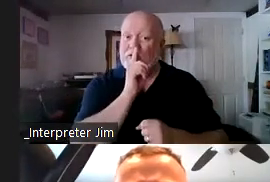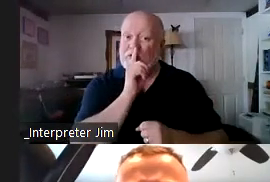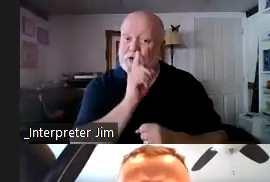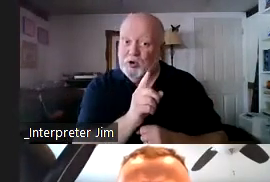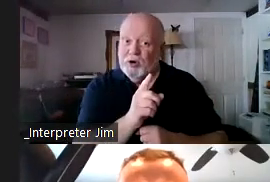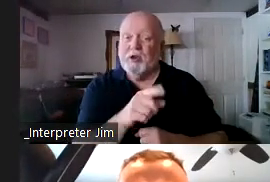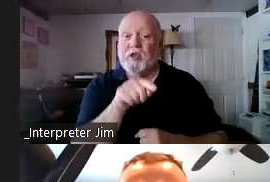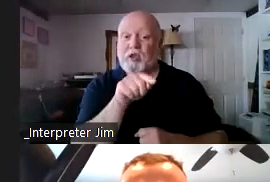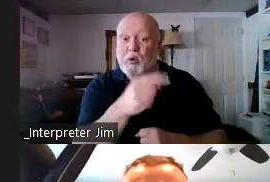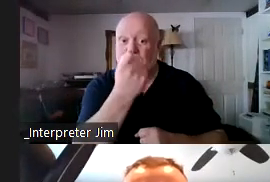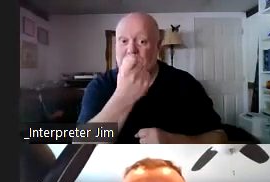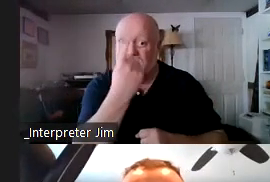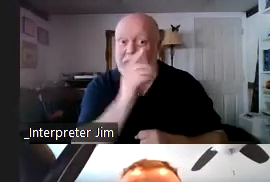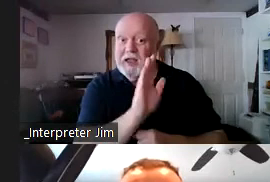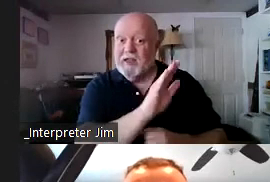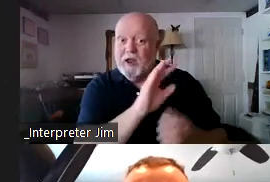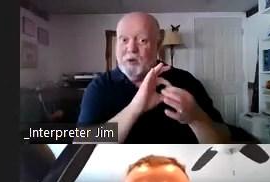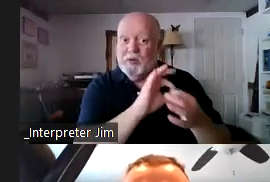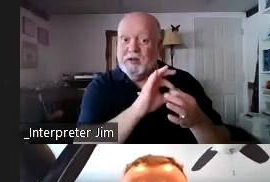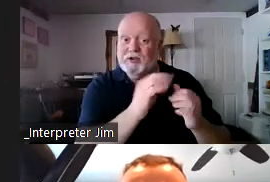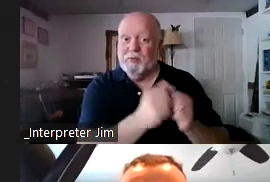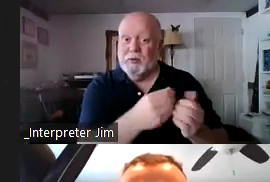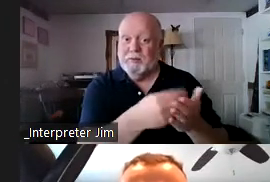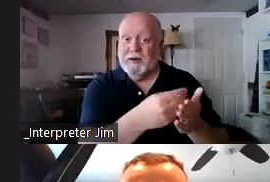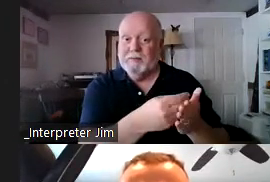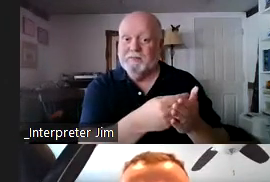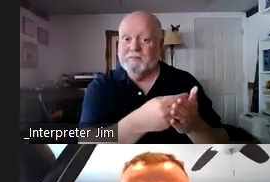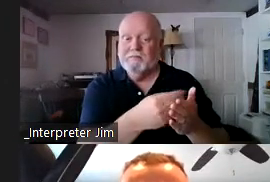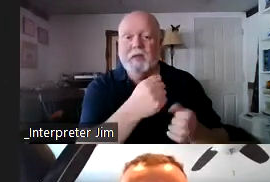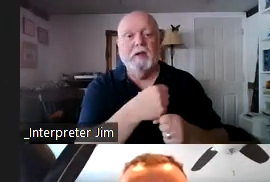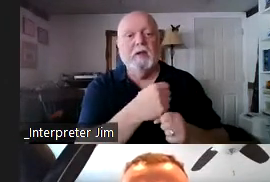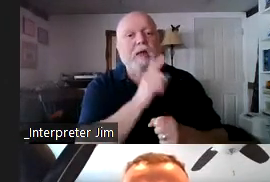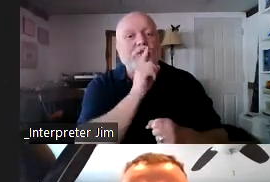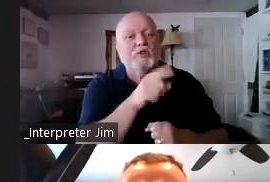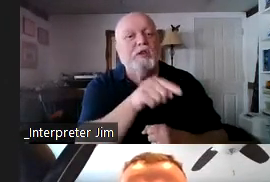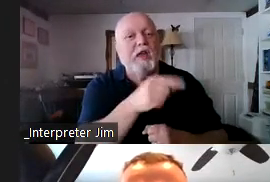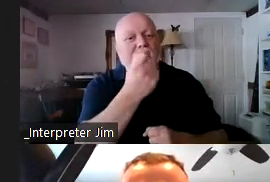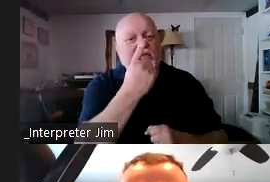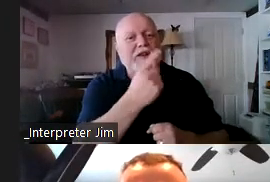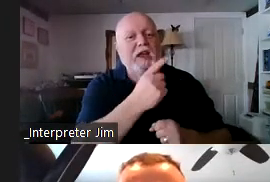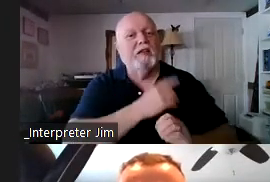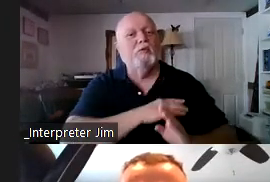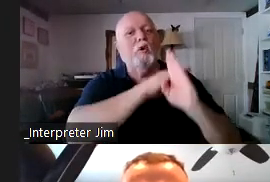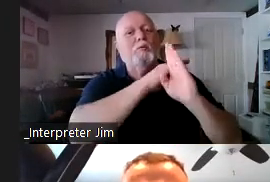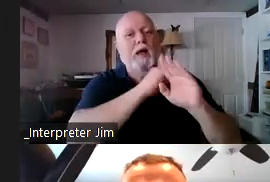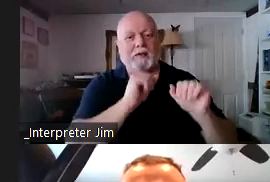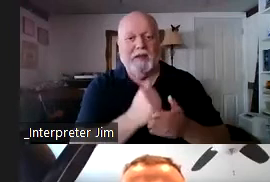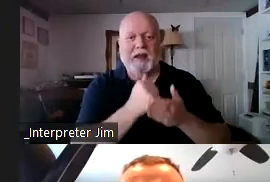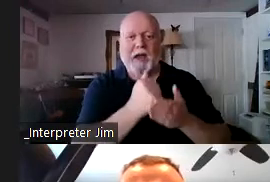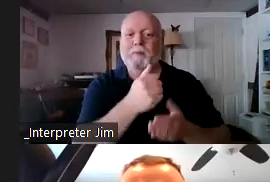their relationship with money. Make sure that they understand what the roadblocks are that are out there that can help them, whether that